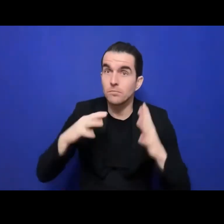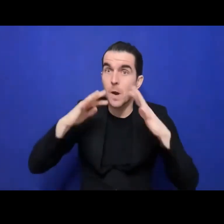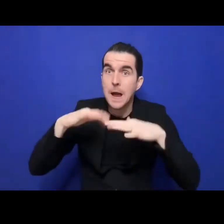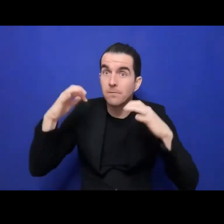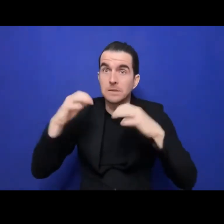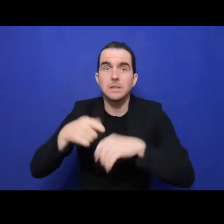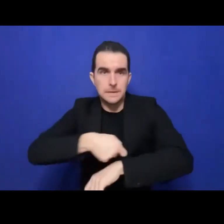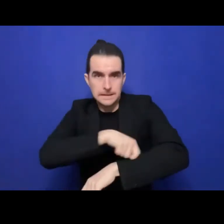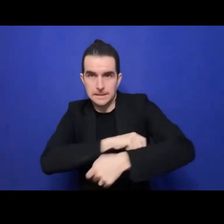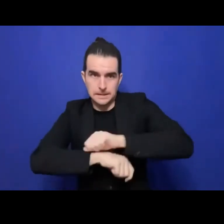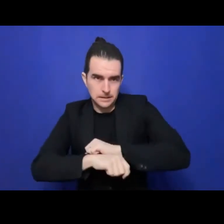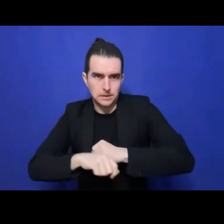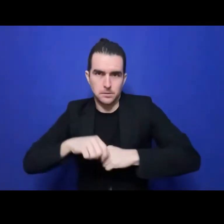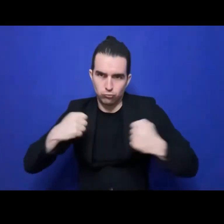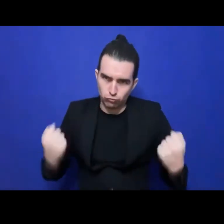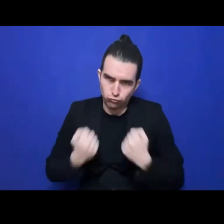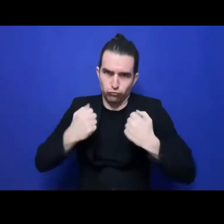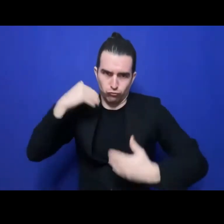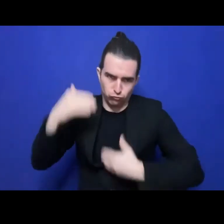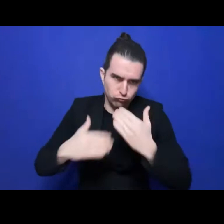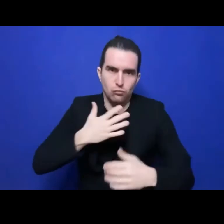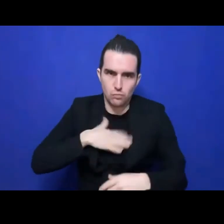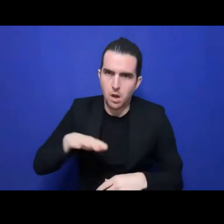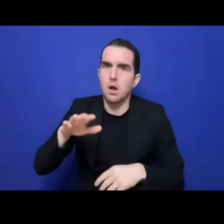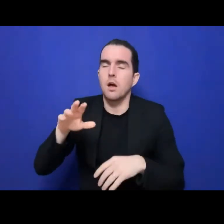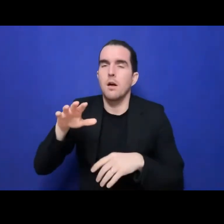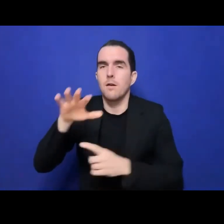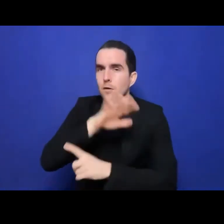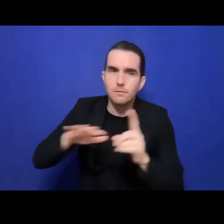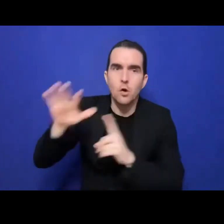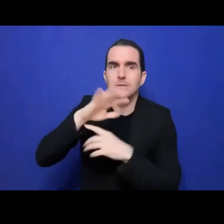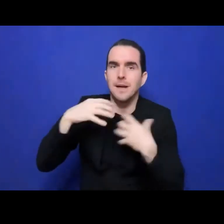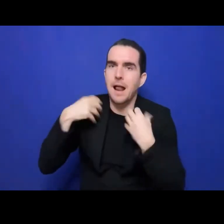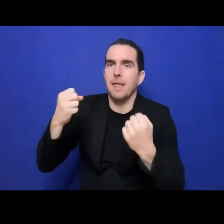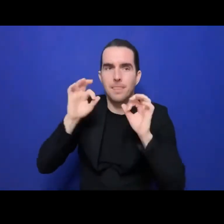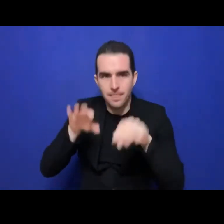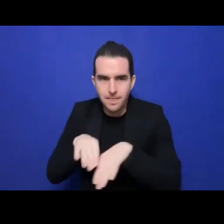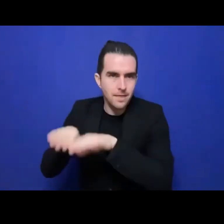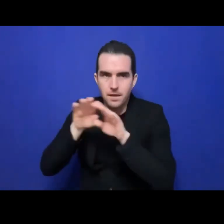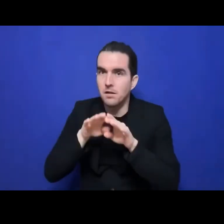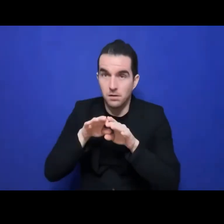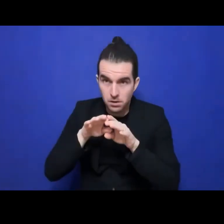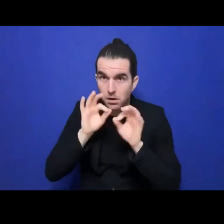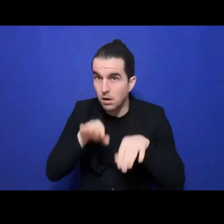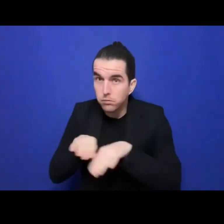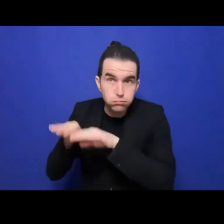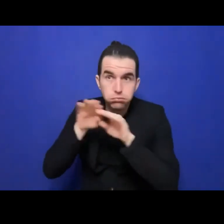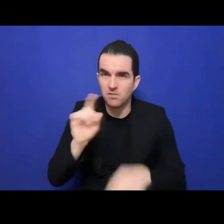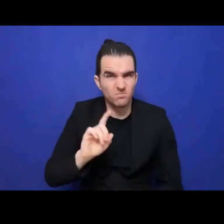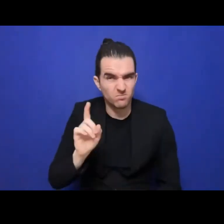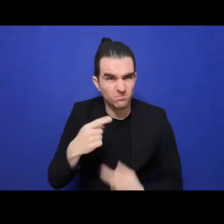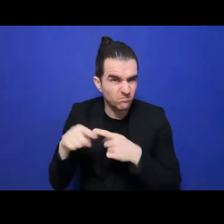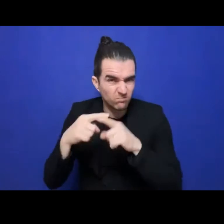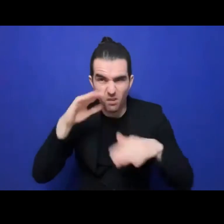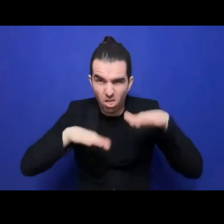most countries have agreed strong national commitments and targets for UHC, and an increasing number are